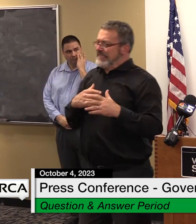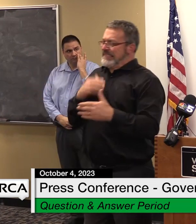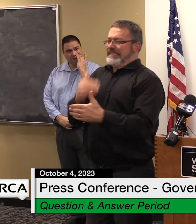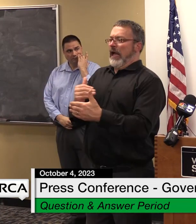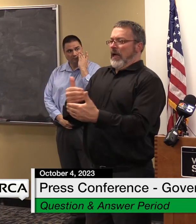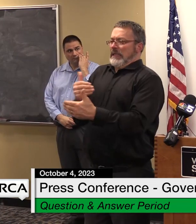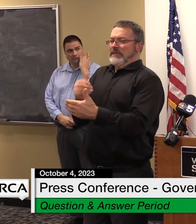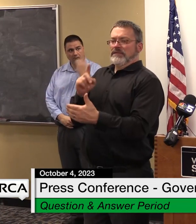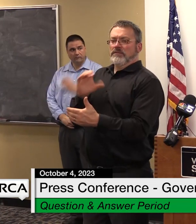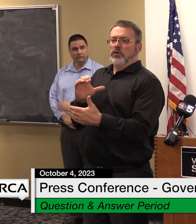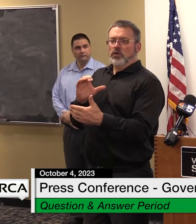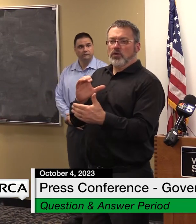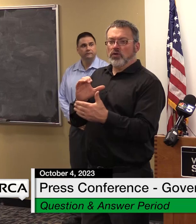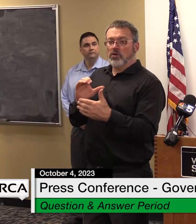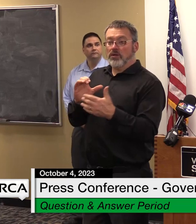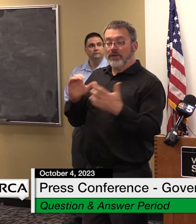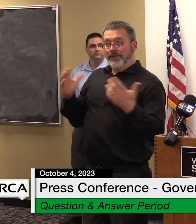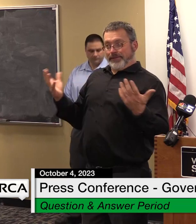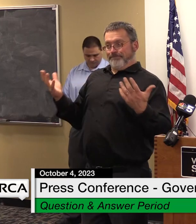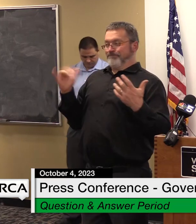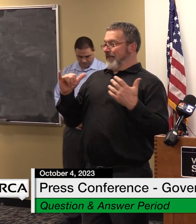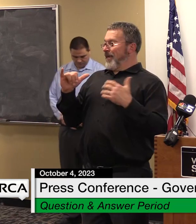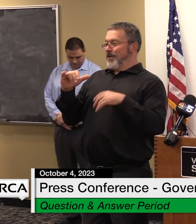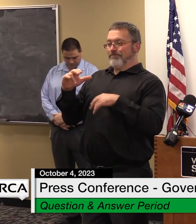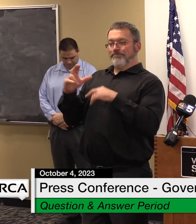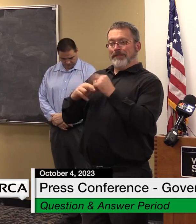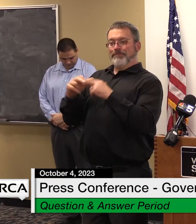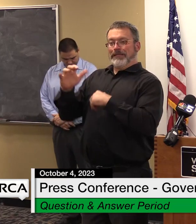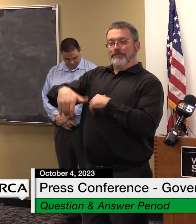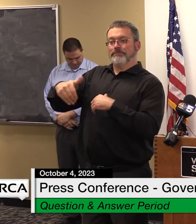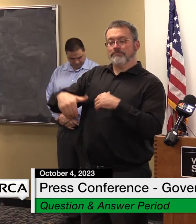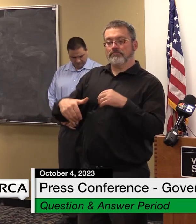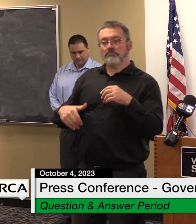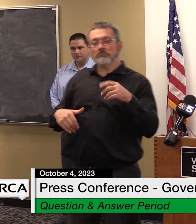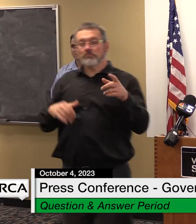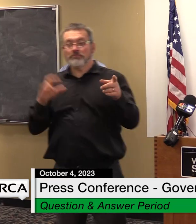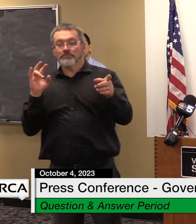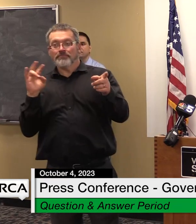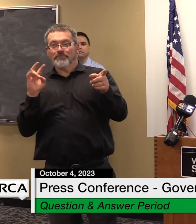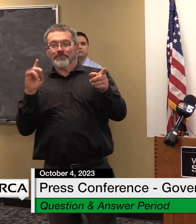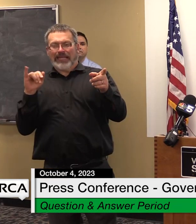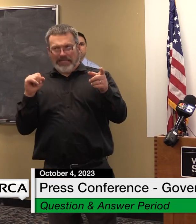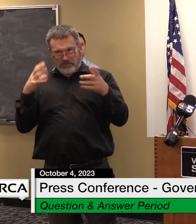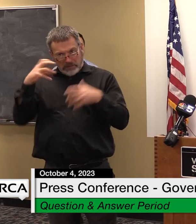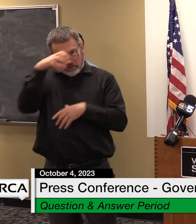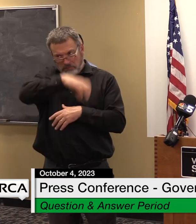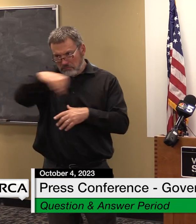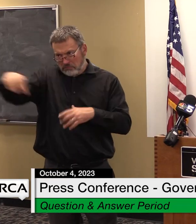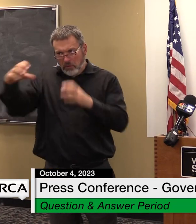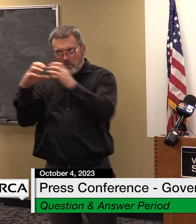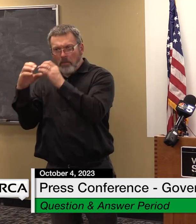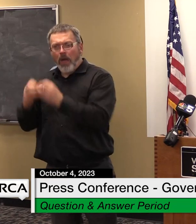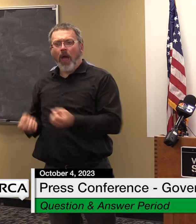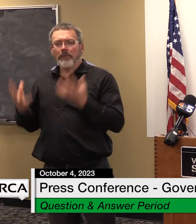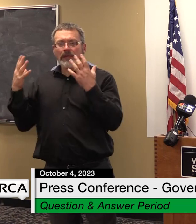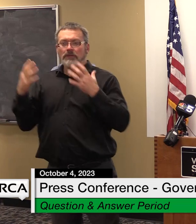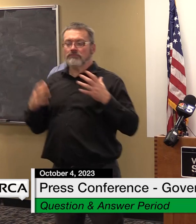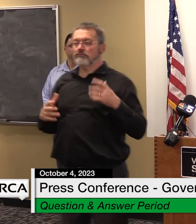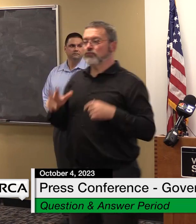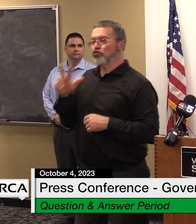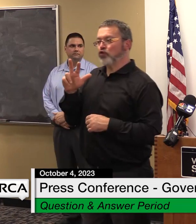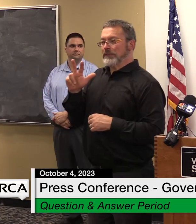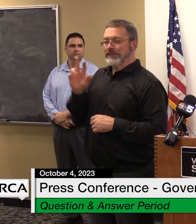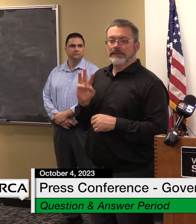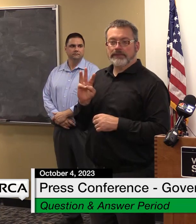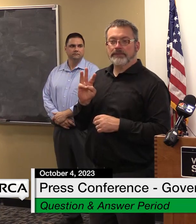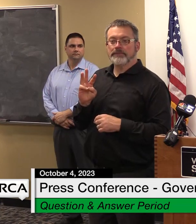construction. And the number of units or number of people you think? 36 you is right now is the number we're looking at. The population we started with working with for